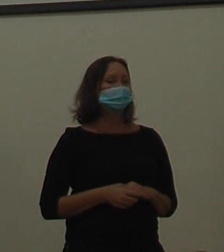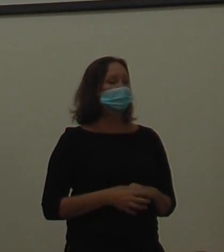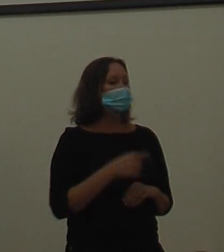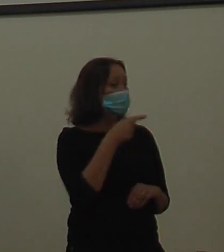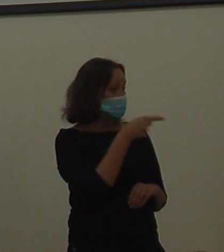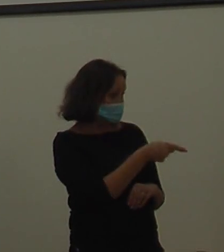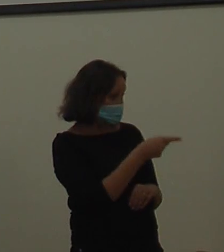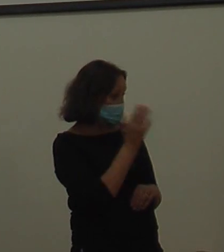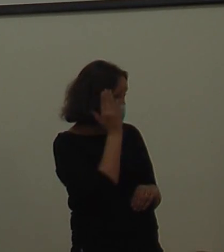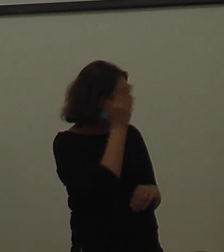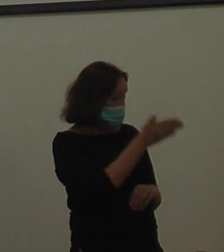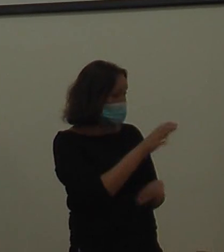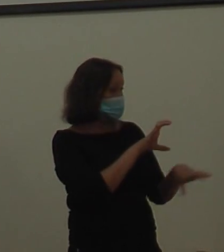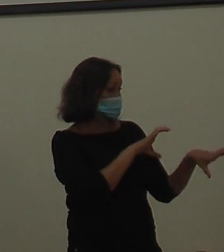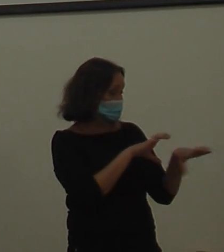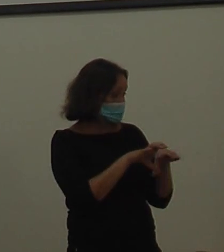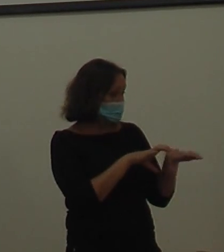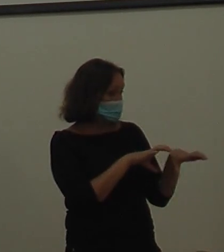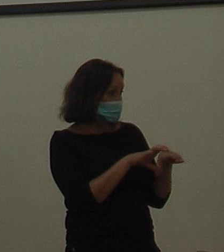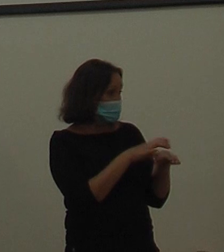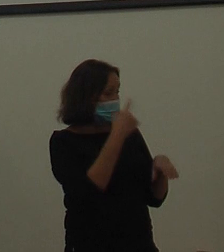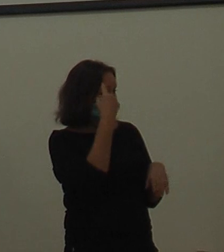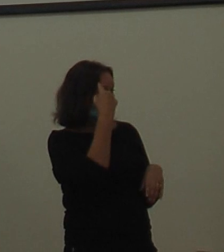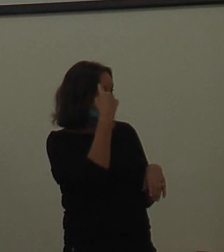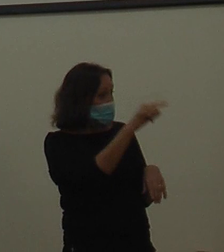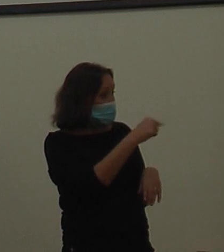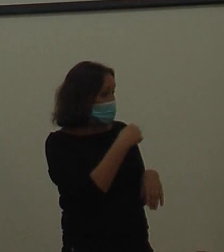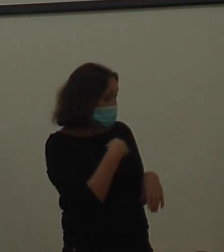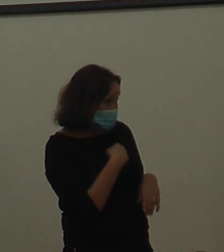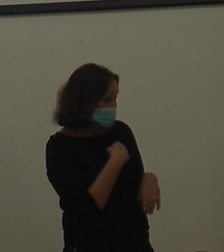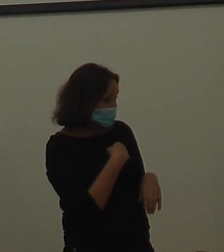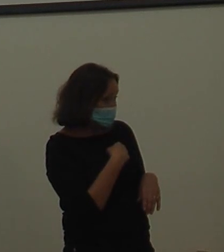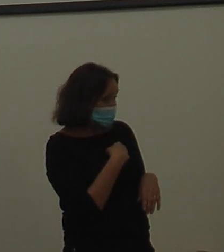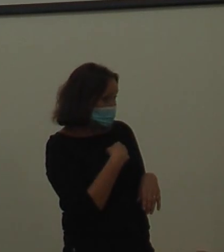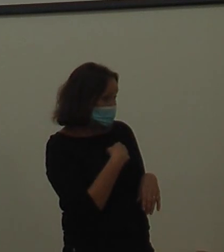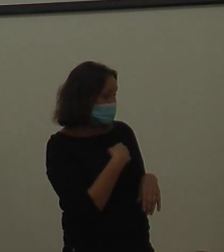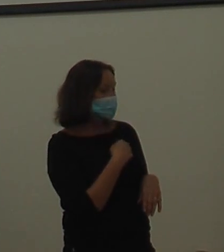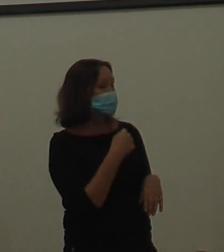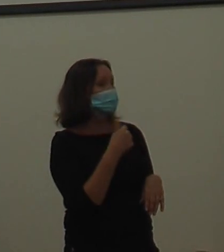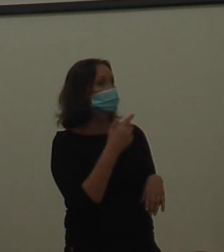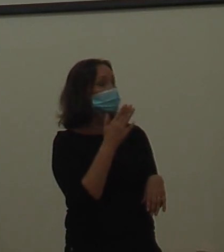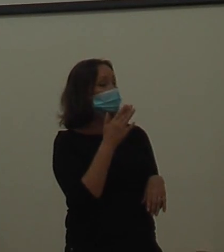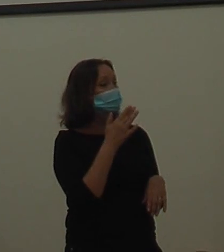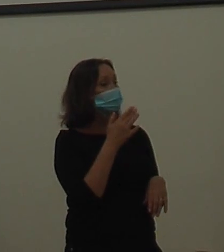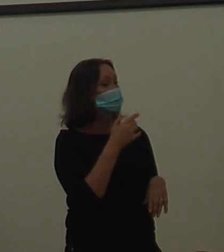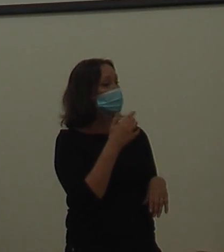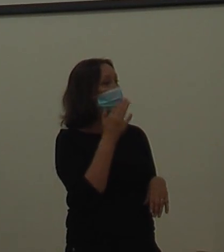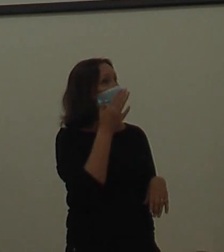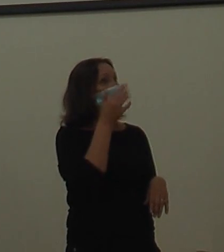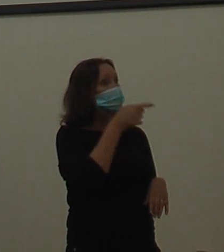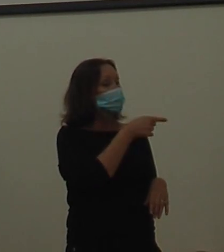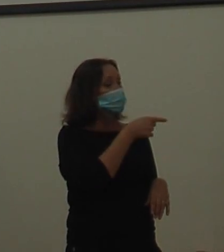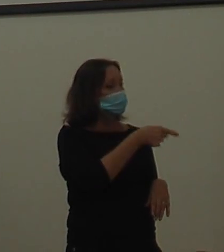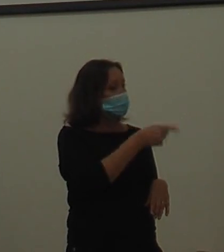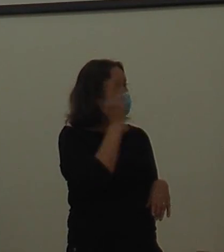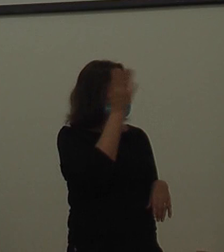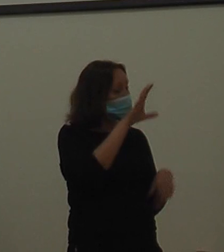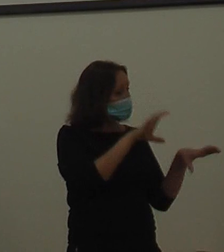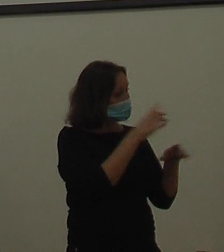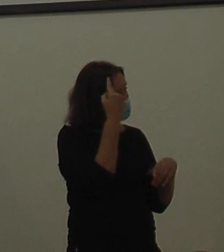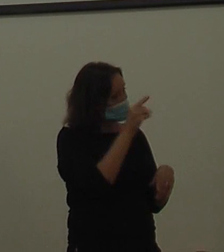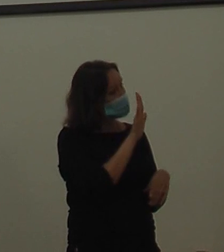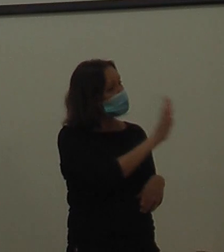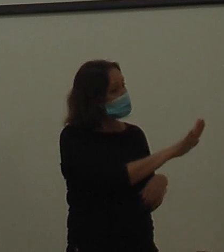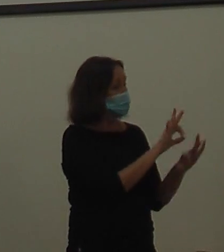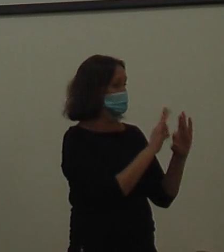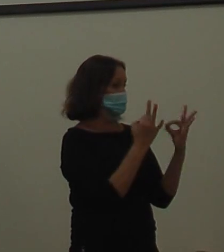You're going to do this for me. You're going to do this for your family.